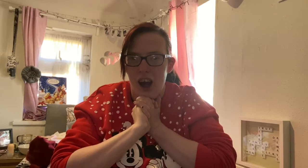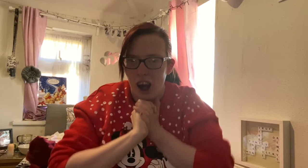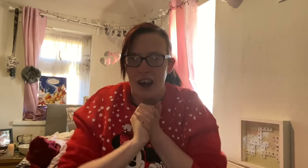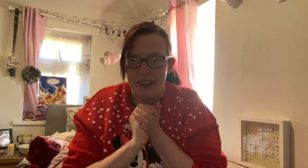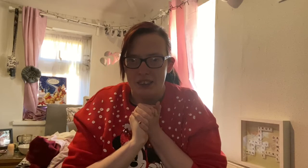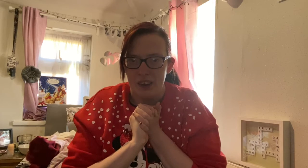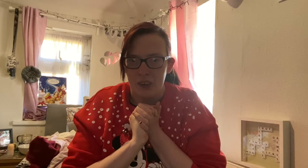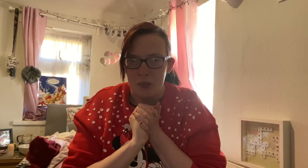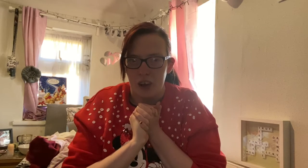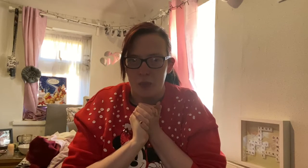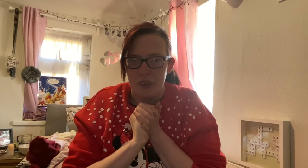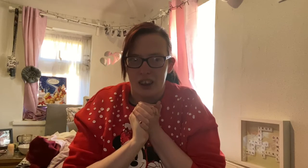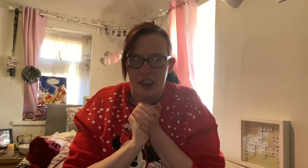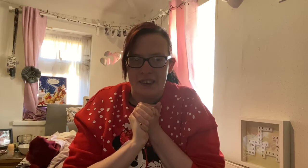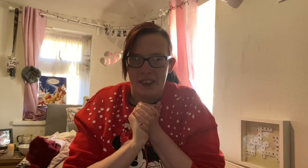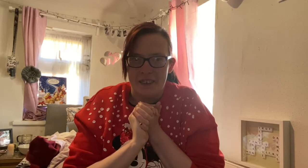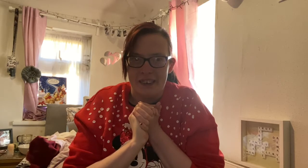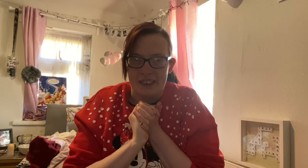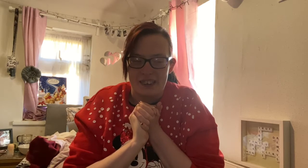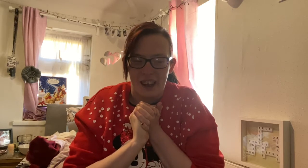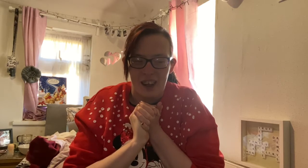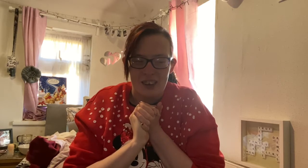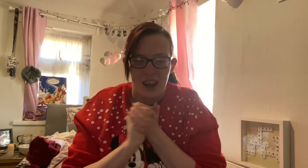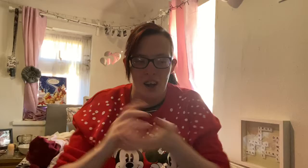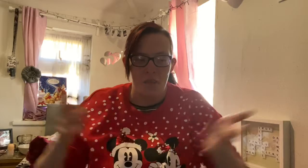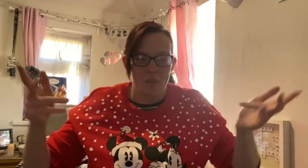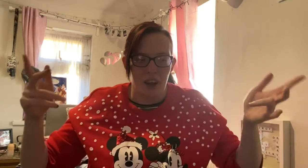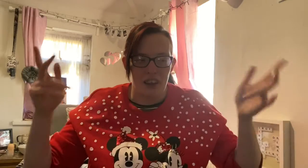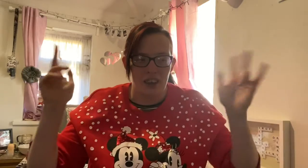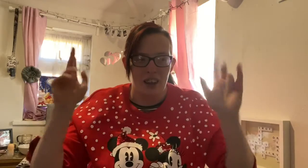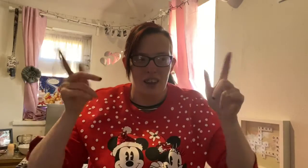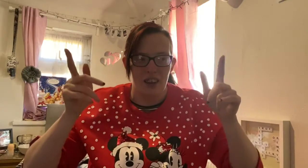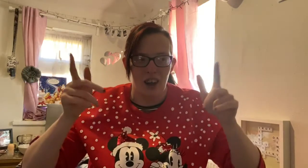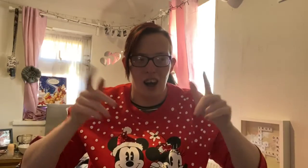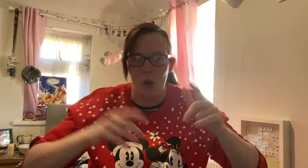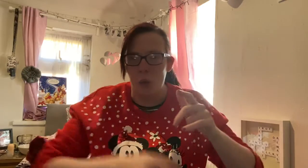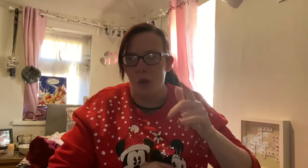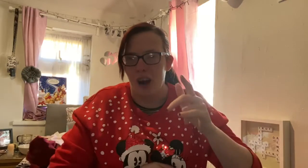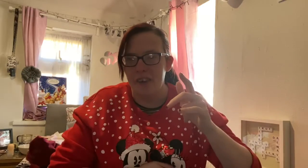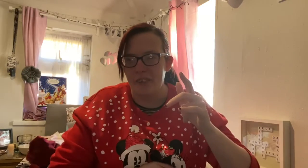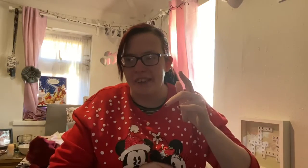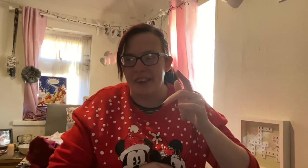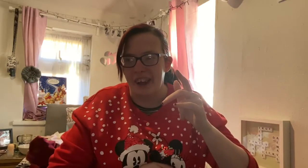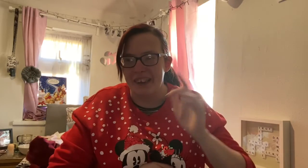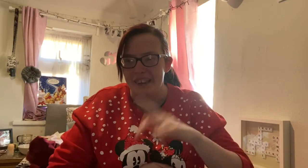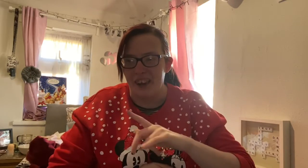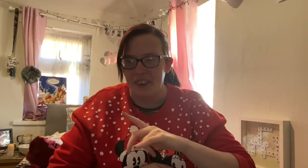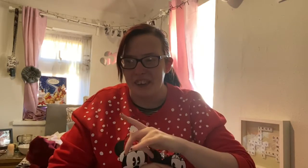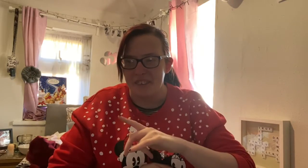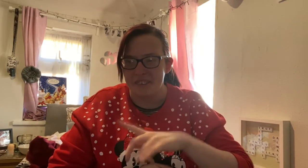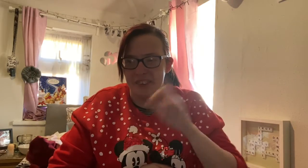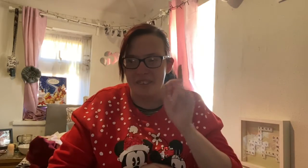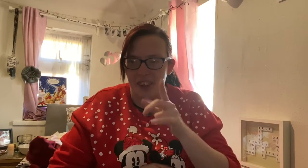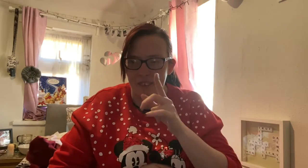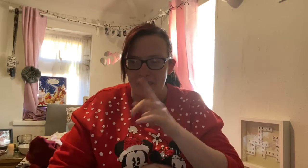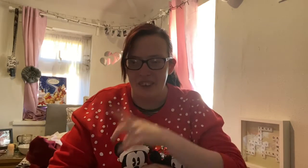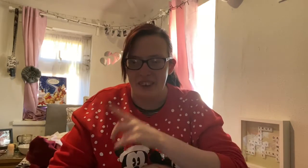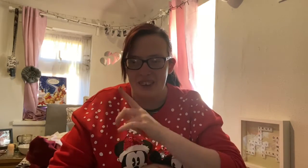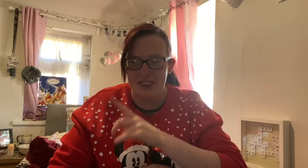are enjoying Vlogmas. I know it's only the start, but oh, I'm hungry. I need to go and get some food, but I will win